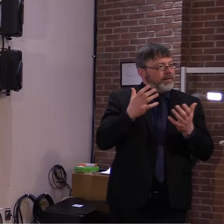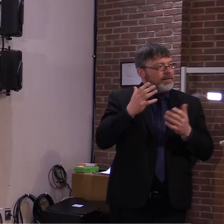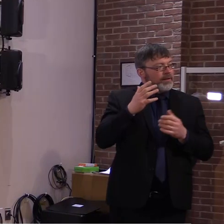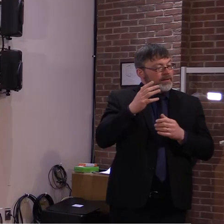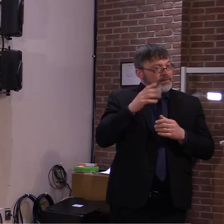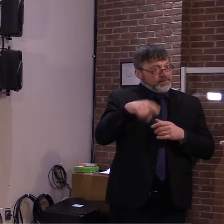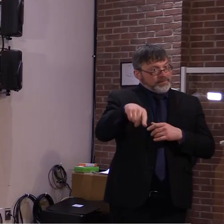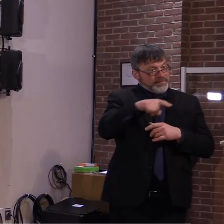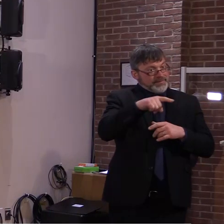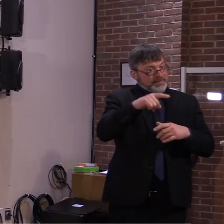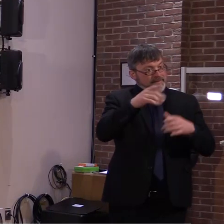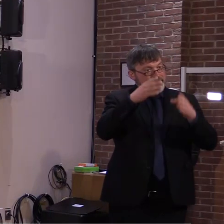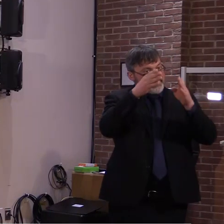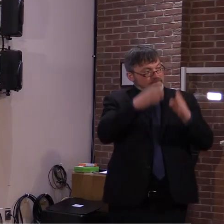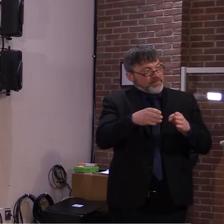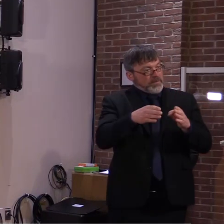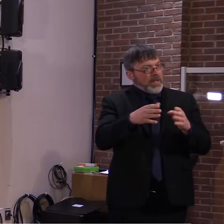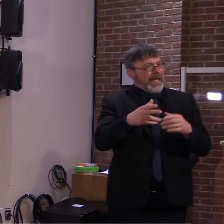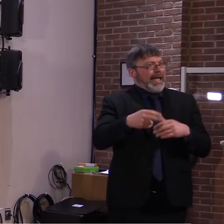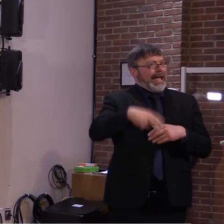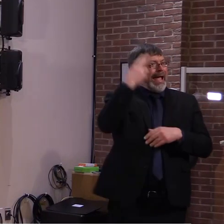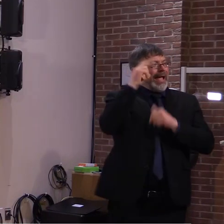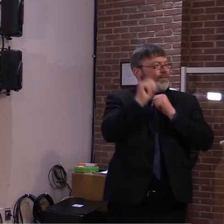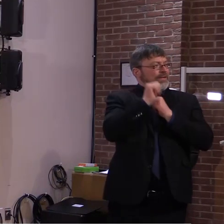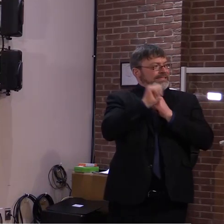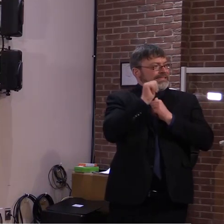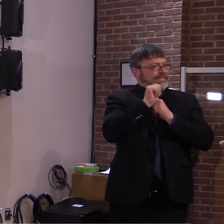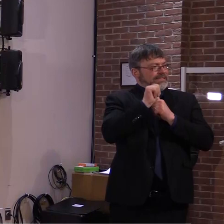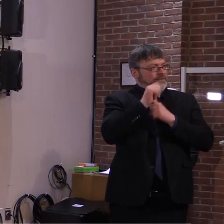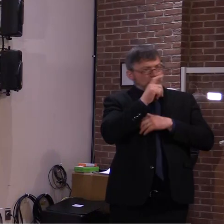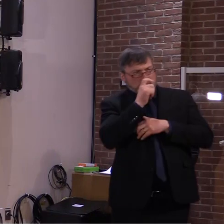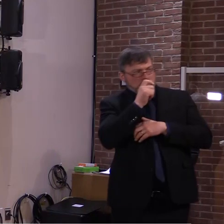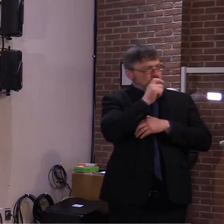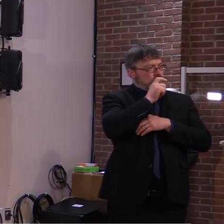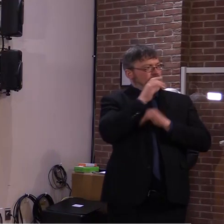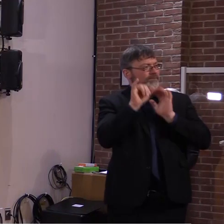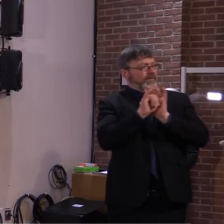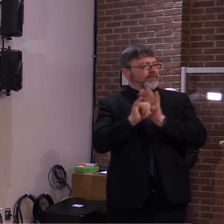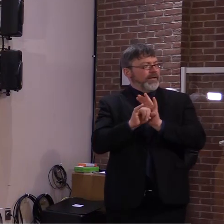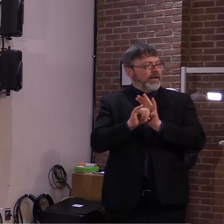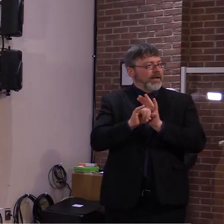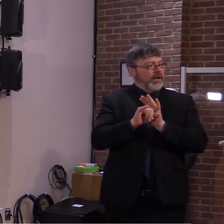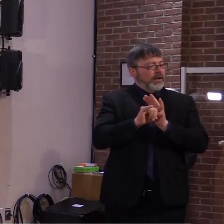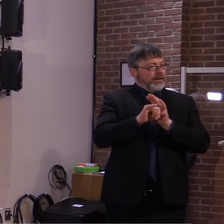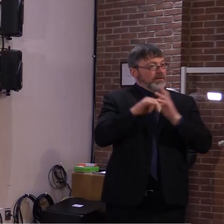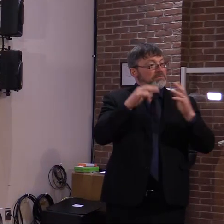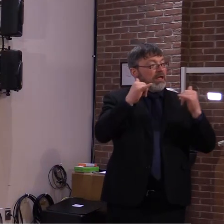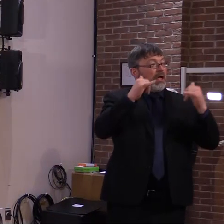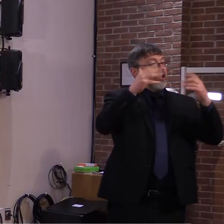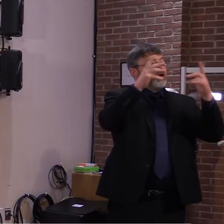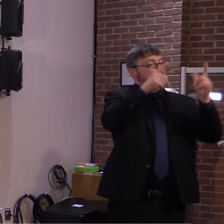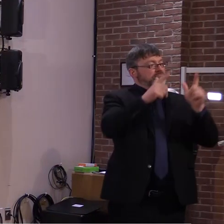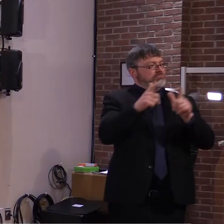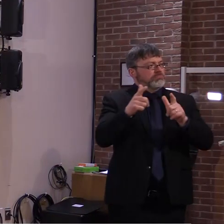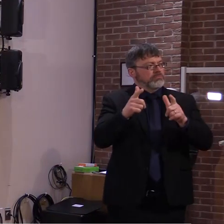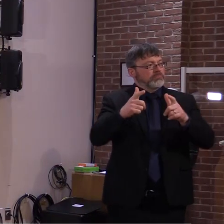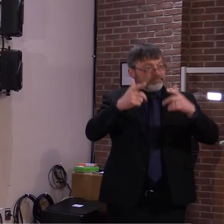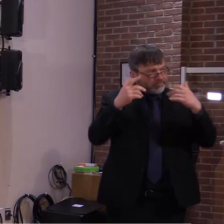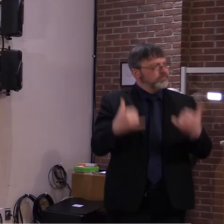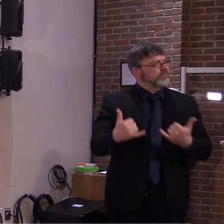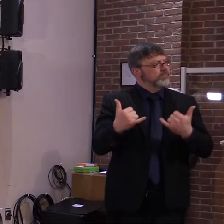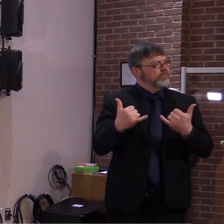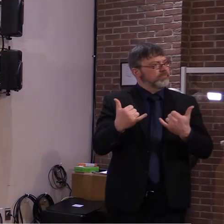Given the outbreak, particularly among younger people and certainly on college campuses, has or will the administration